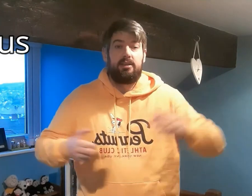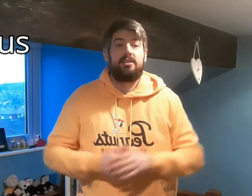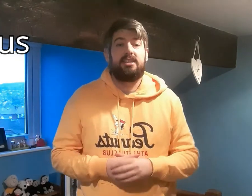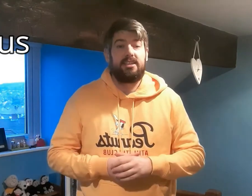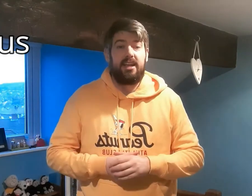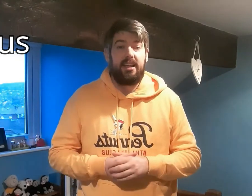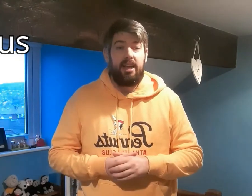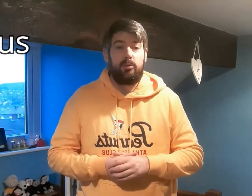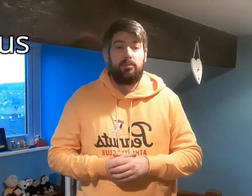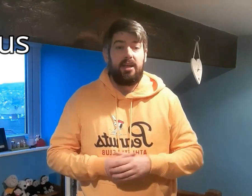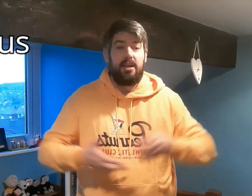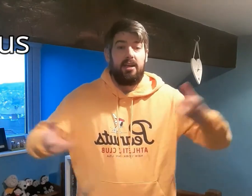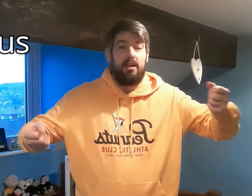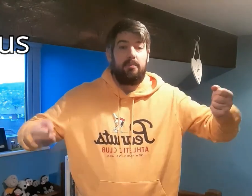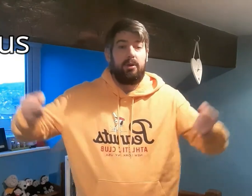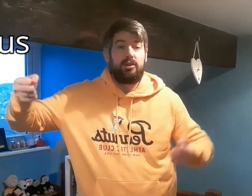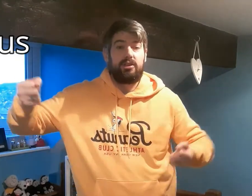So that sign again would be bus.